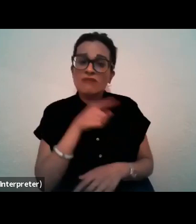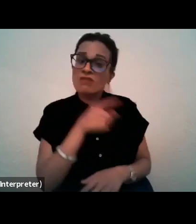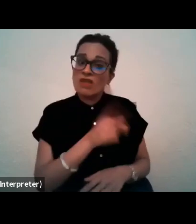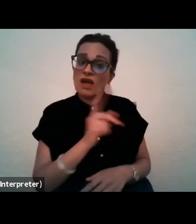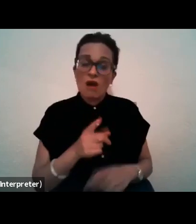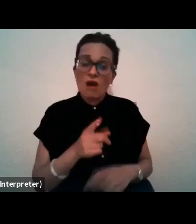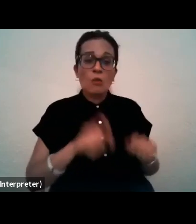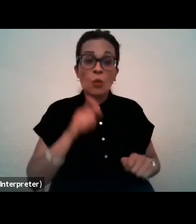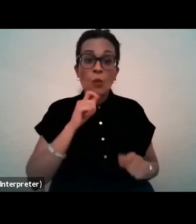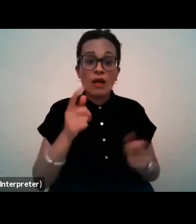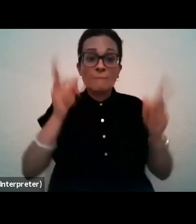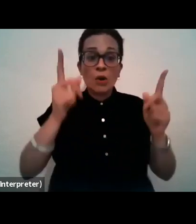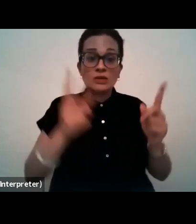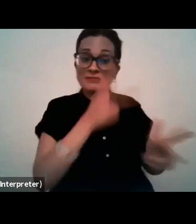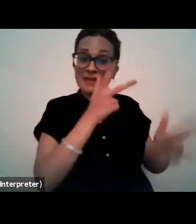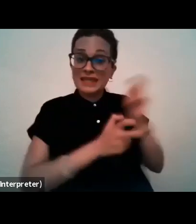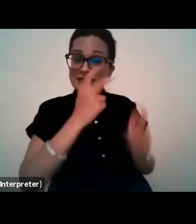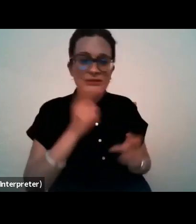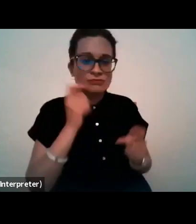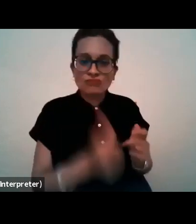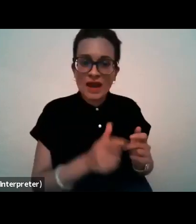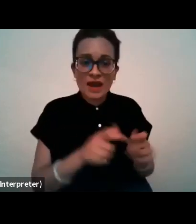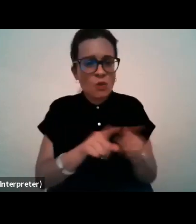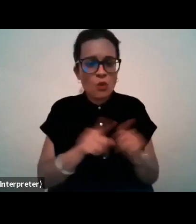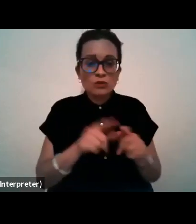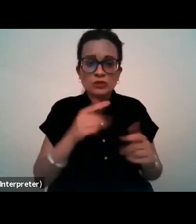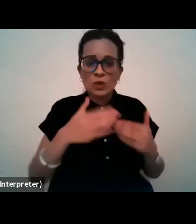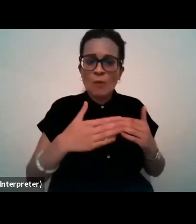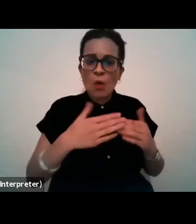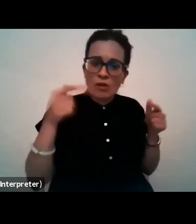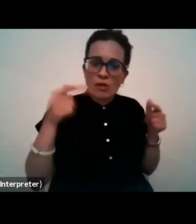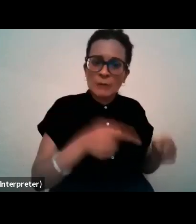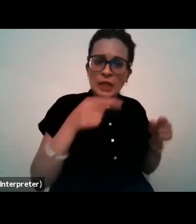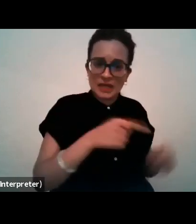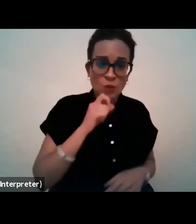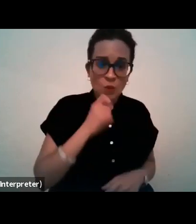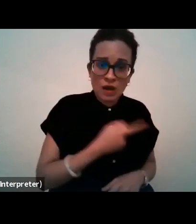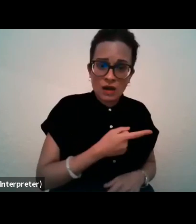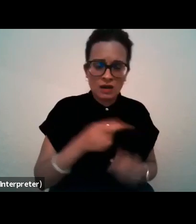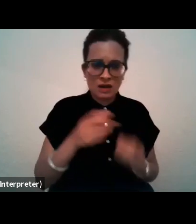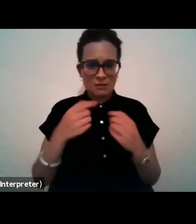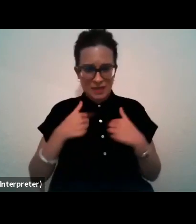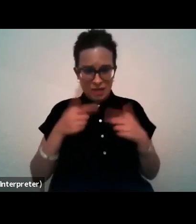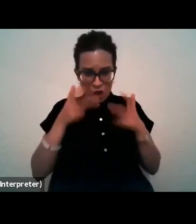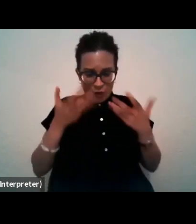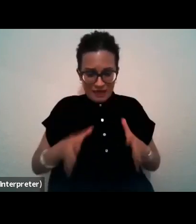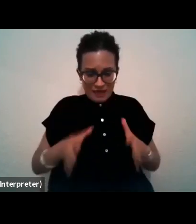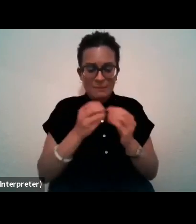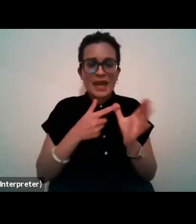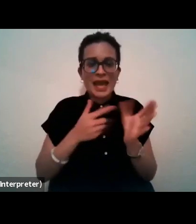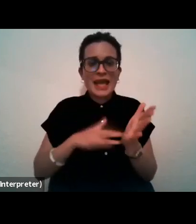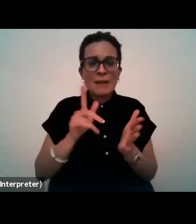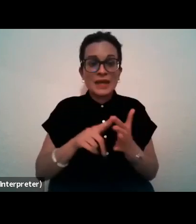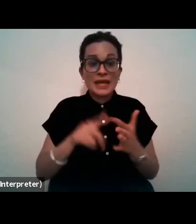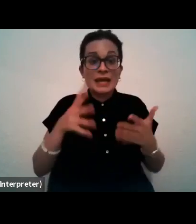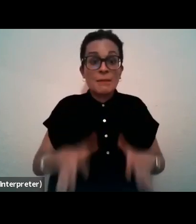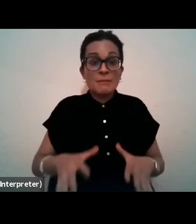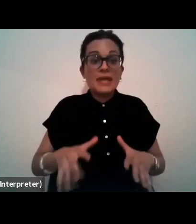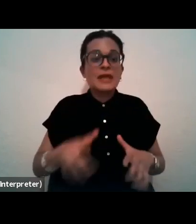listened to and more likely to be bullied. In some cases, I've heard that BAME staff have been reorganised to work in